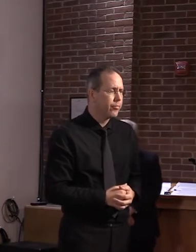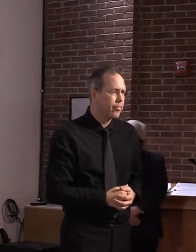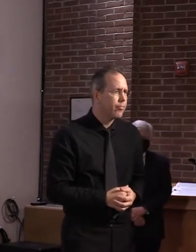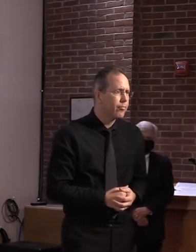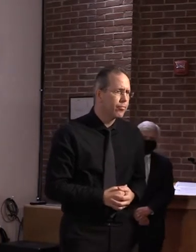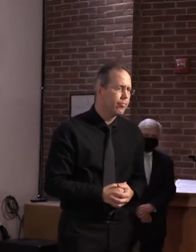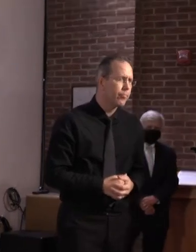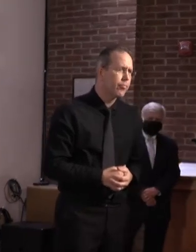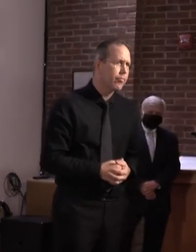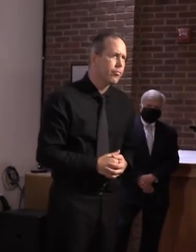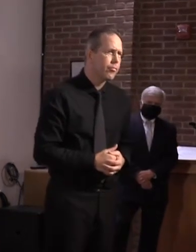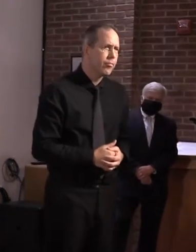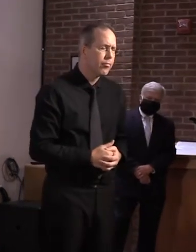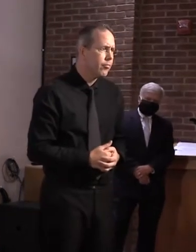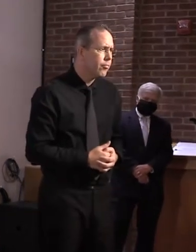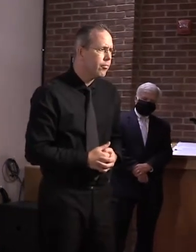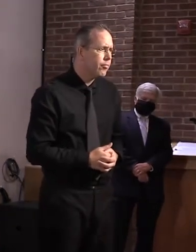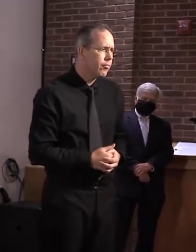Sean, the Chester Telegraph.